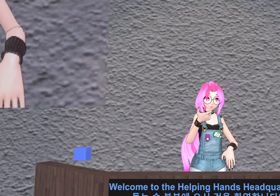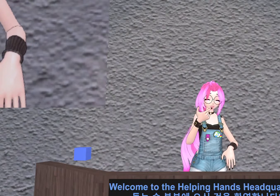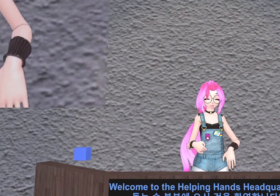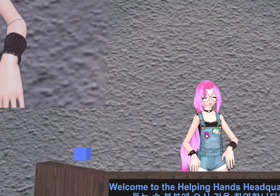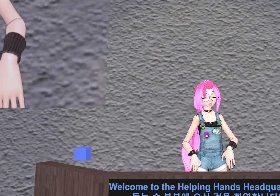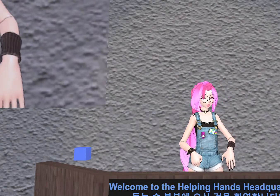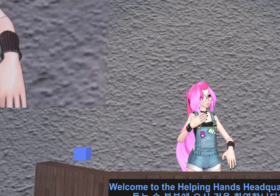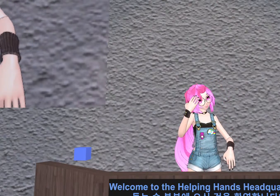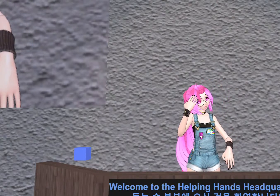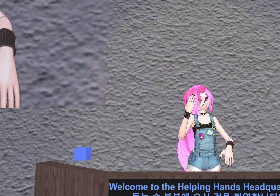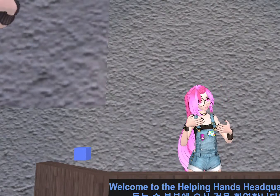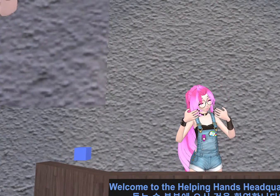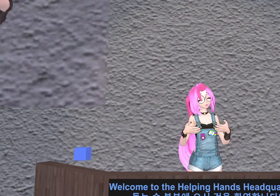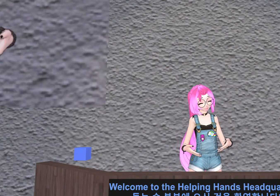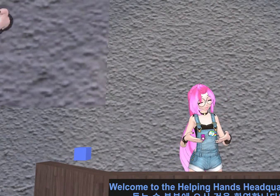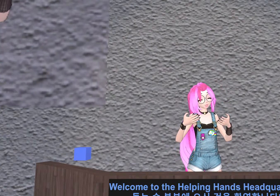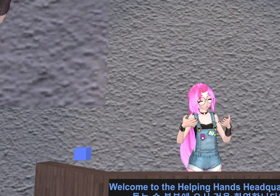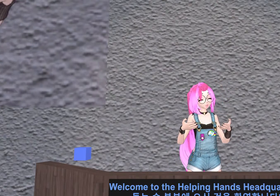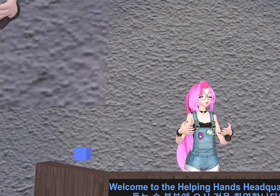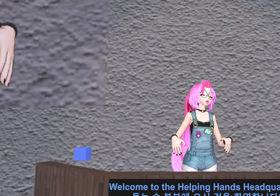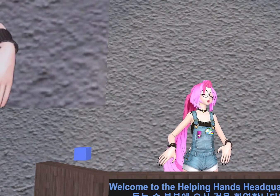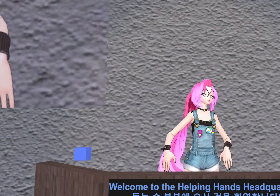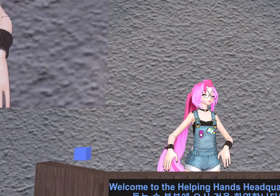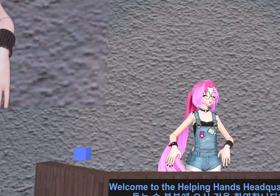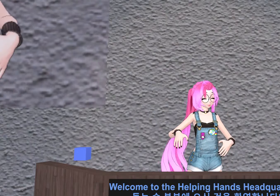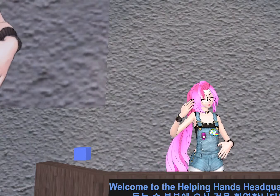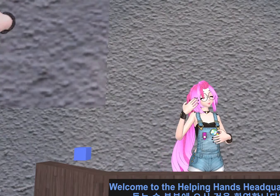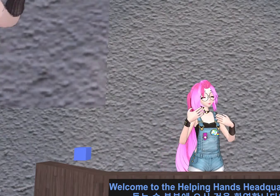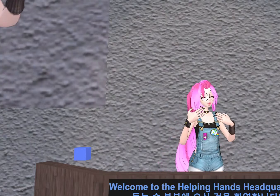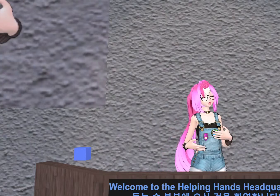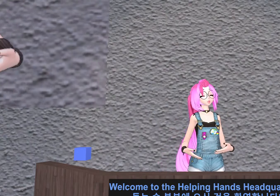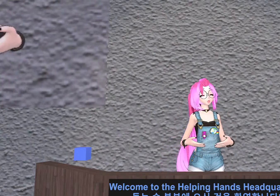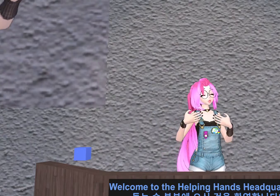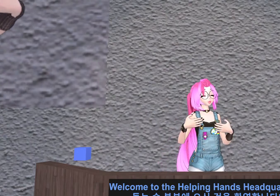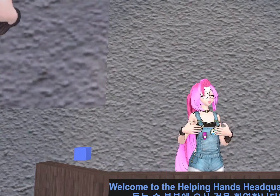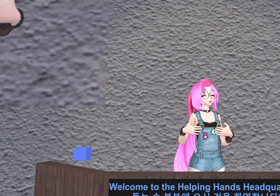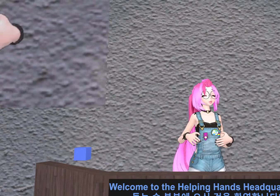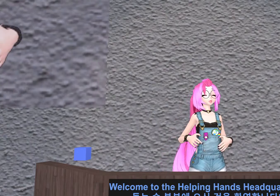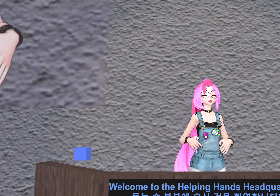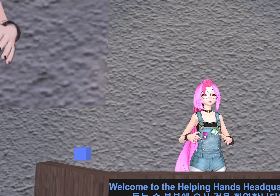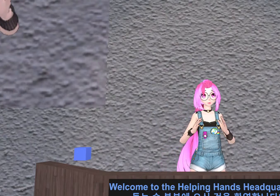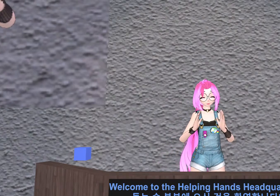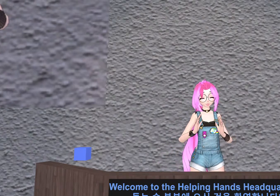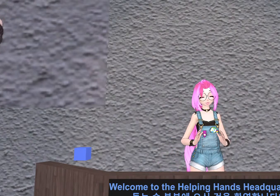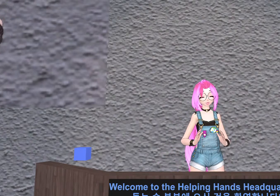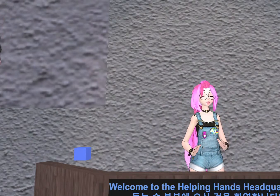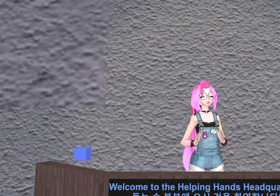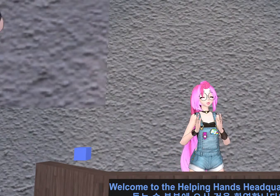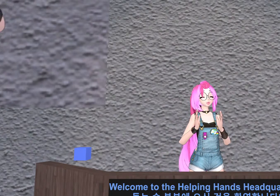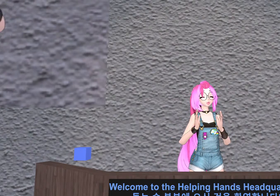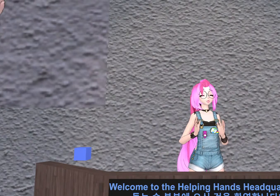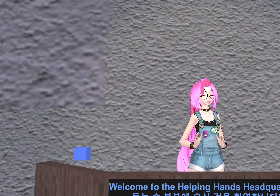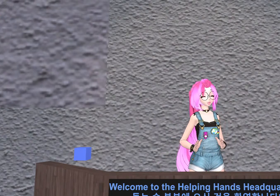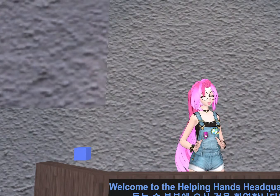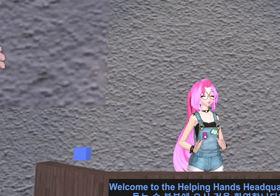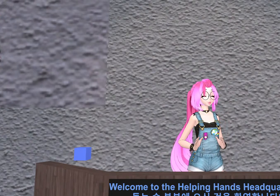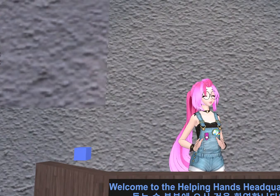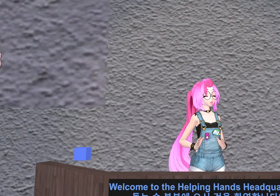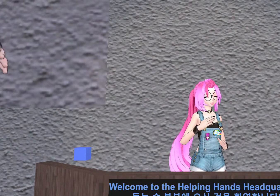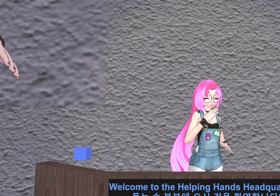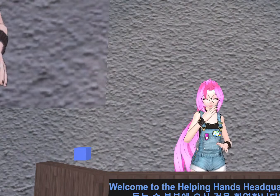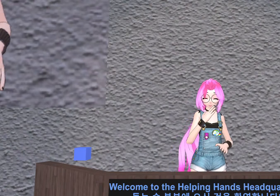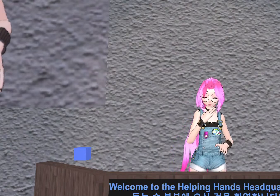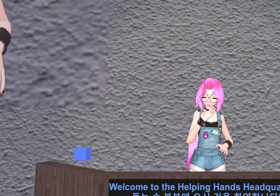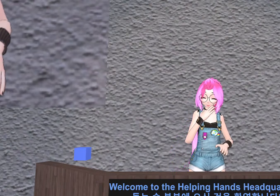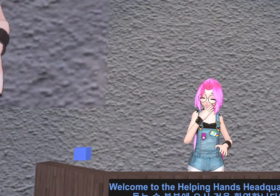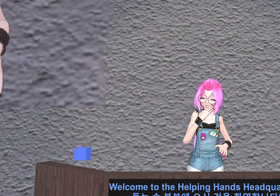are you? Like, why do you think you could do that? You're like, I know who I am. I know who I am. It's basically encapsulating you as